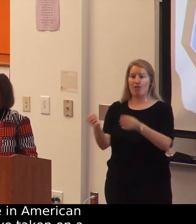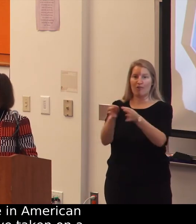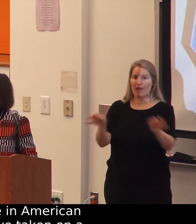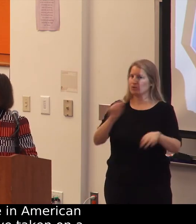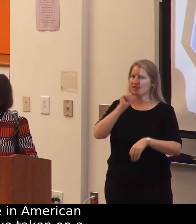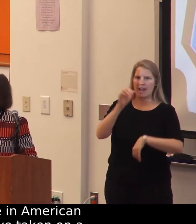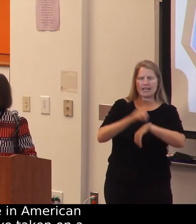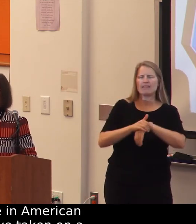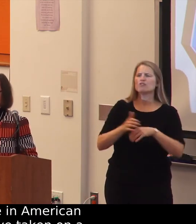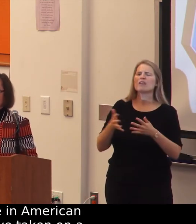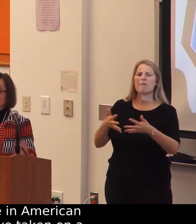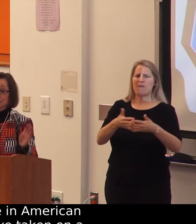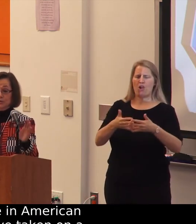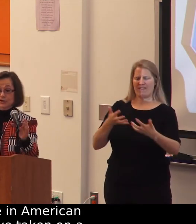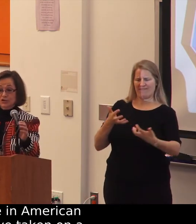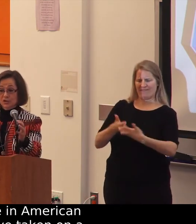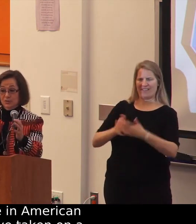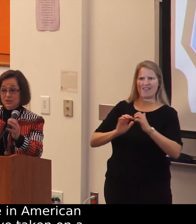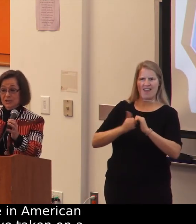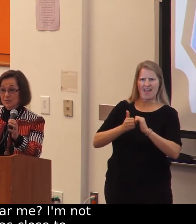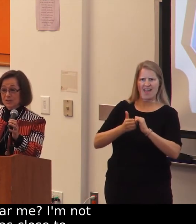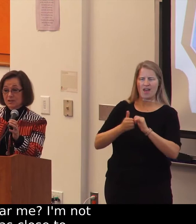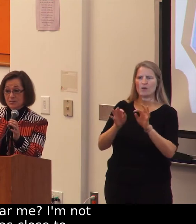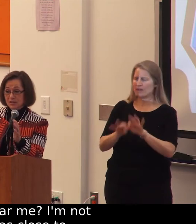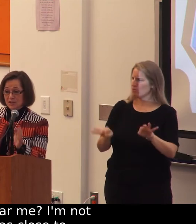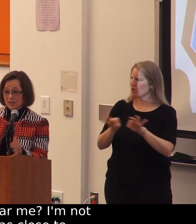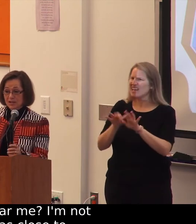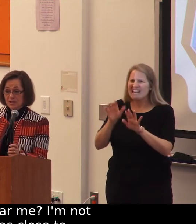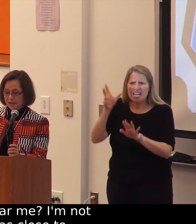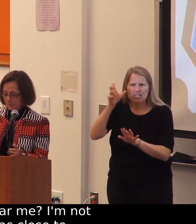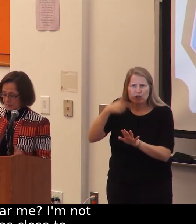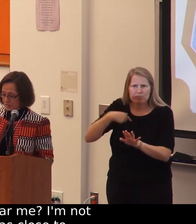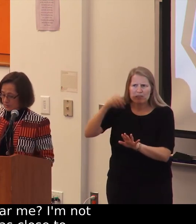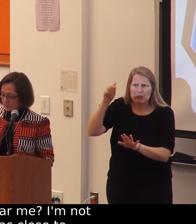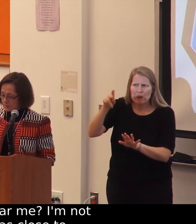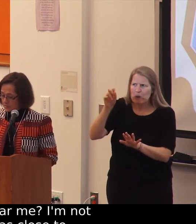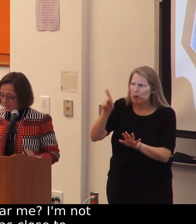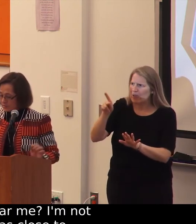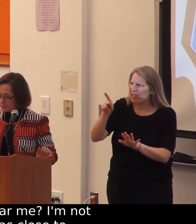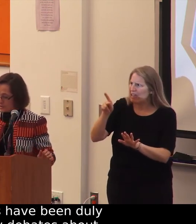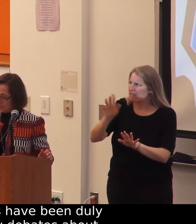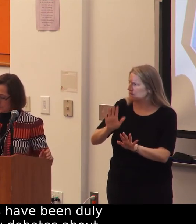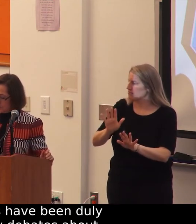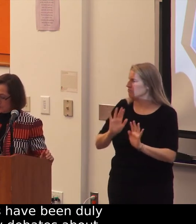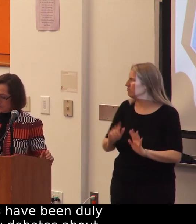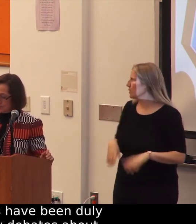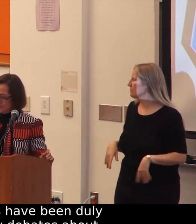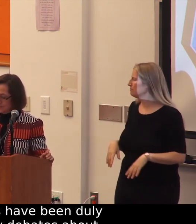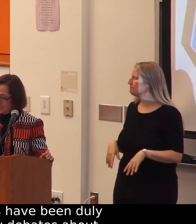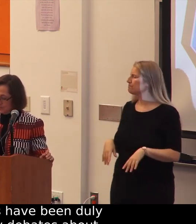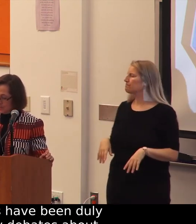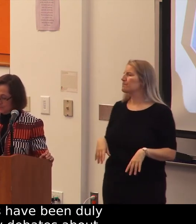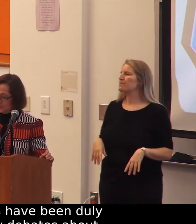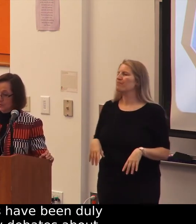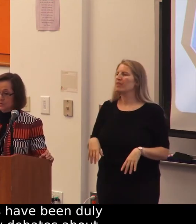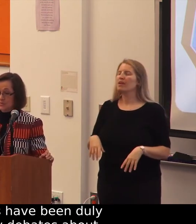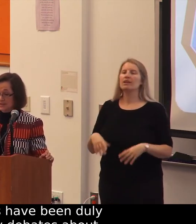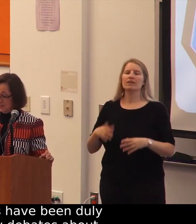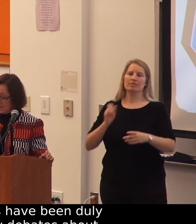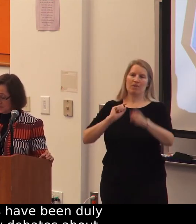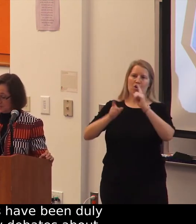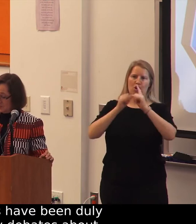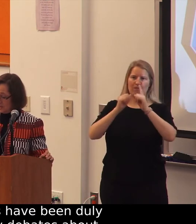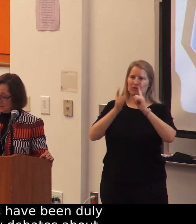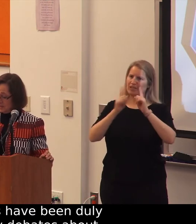American society have taken on a new urgent tone. Can everybody hear me? I'm not sure I was close to the mic. So these conversations have been deeply influenced